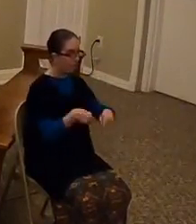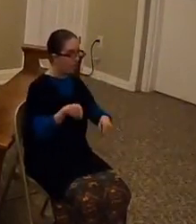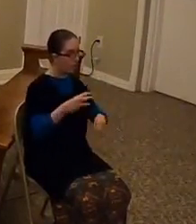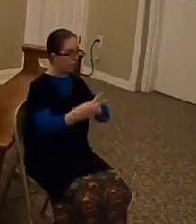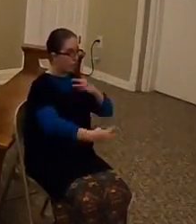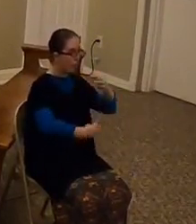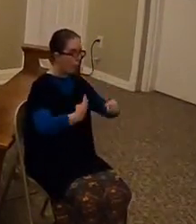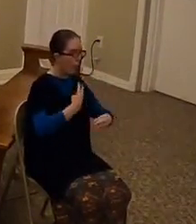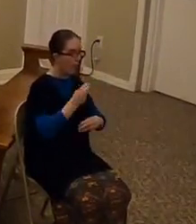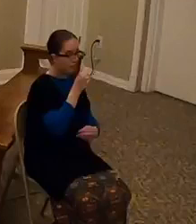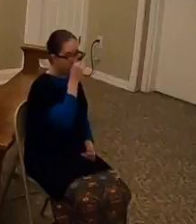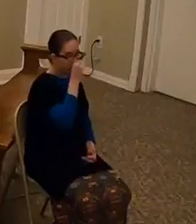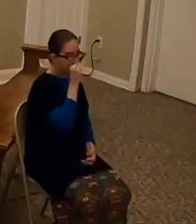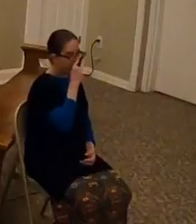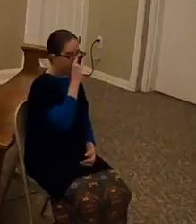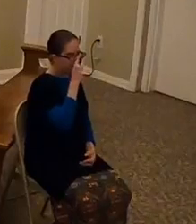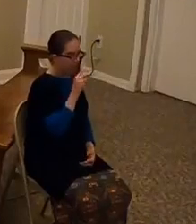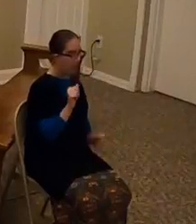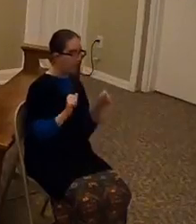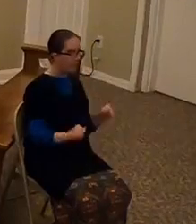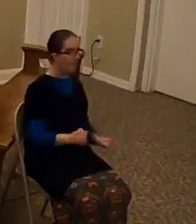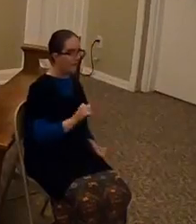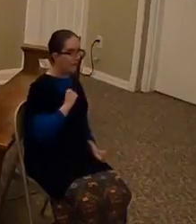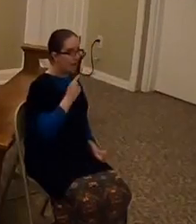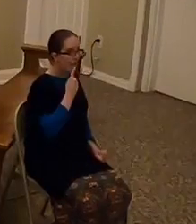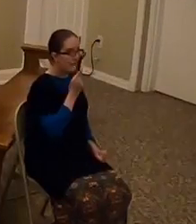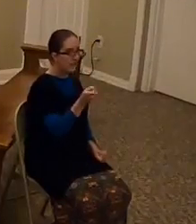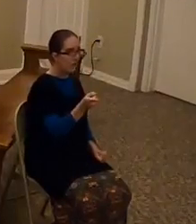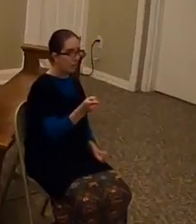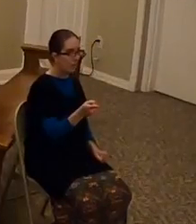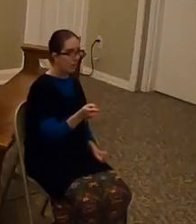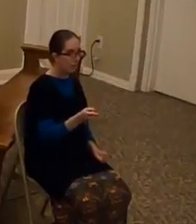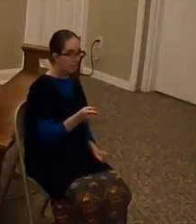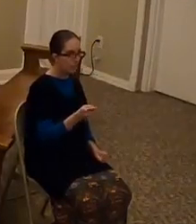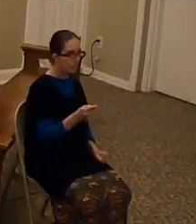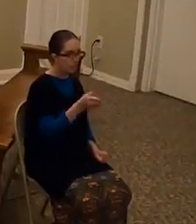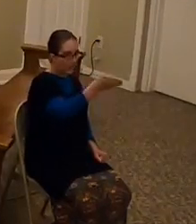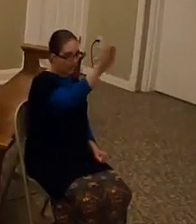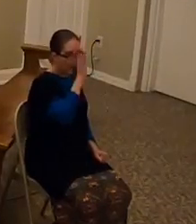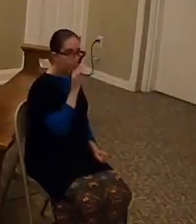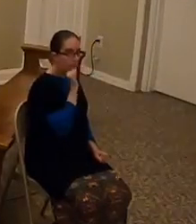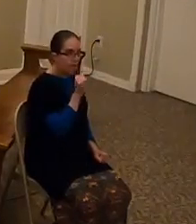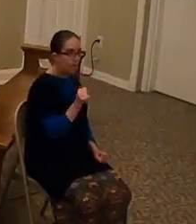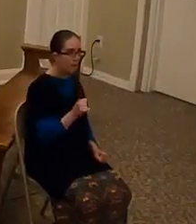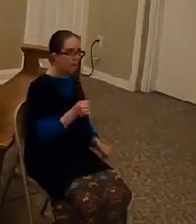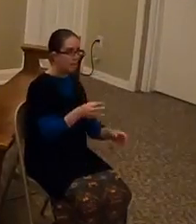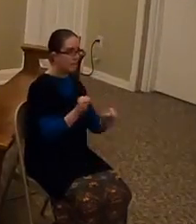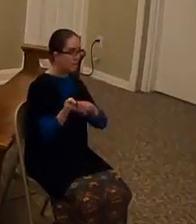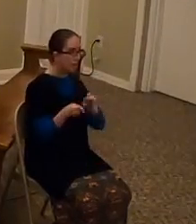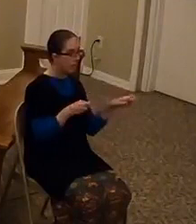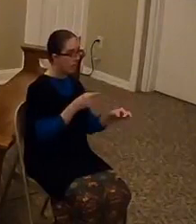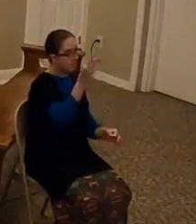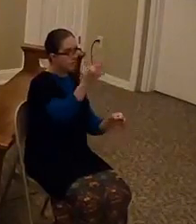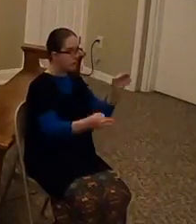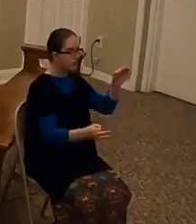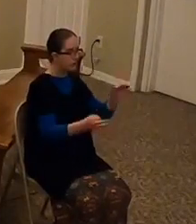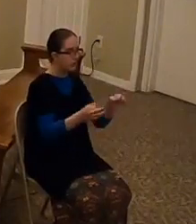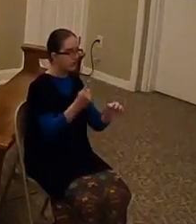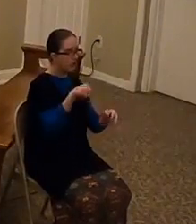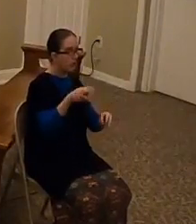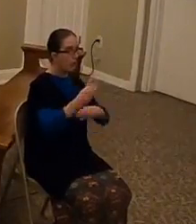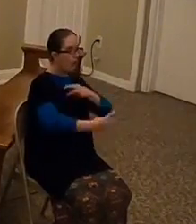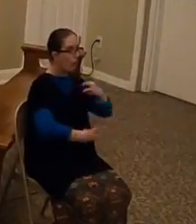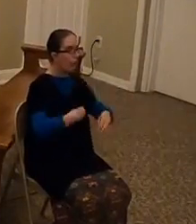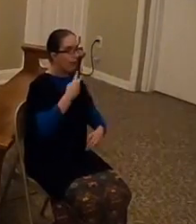a sick society. Amen. But can I tell you what? Amen. God is getting ready to judge this world a second